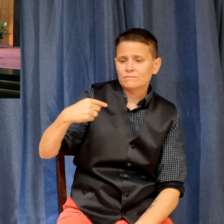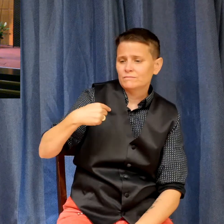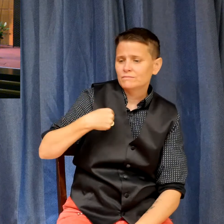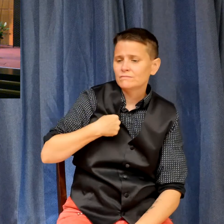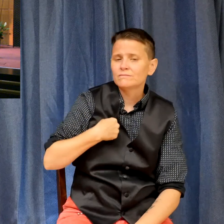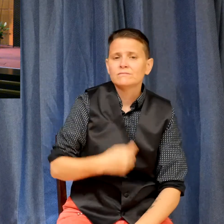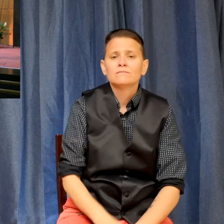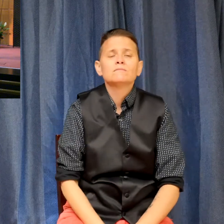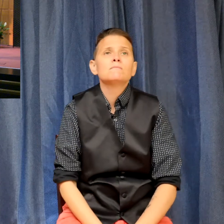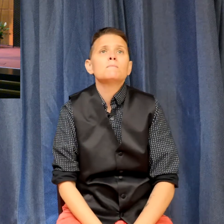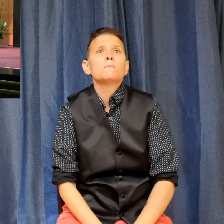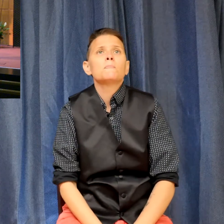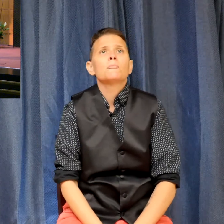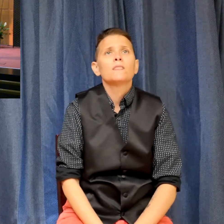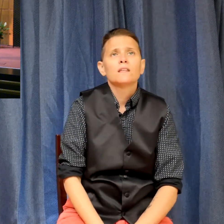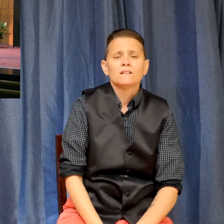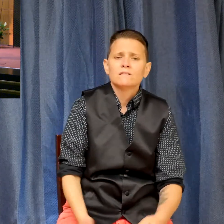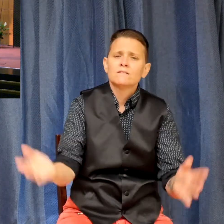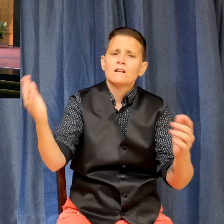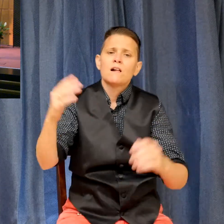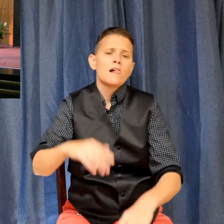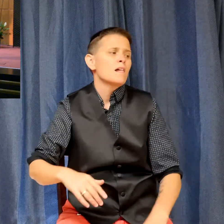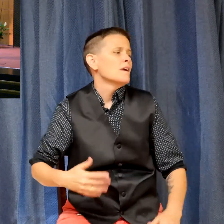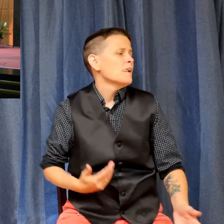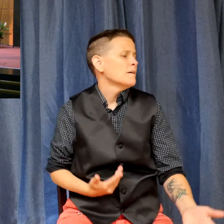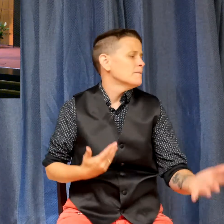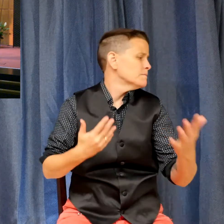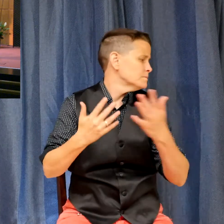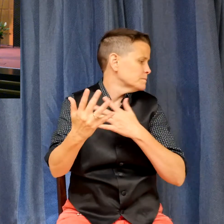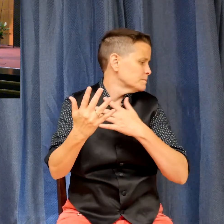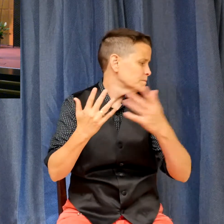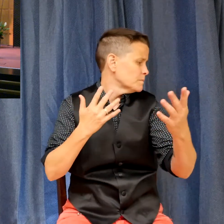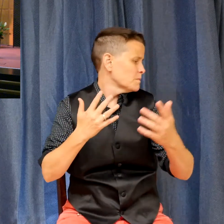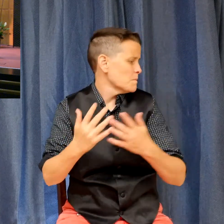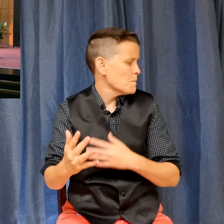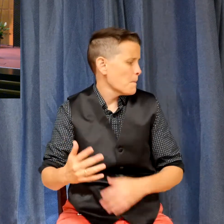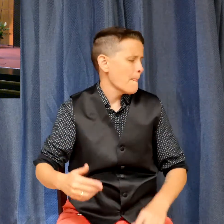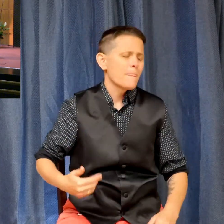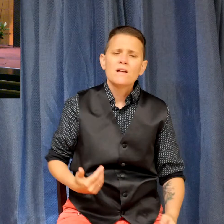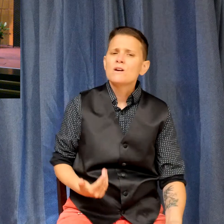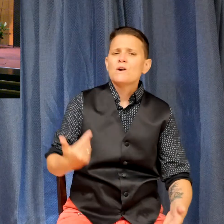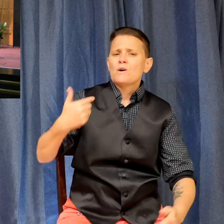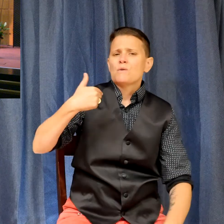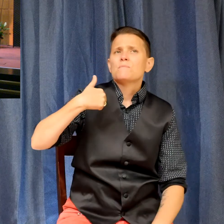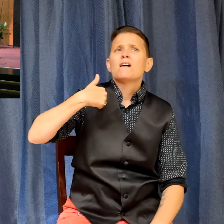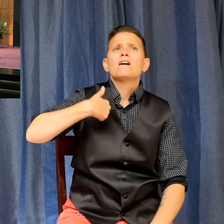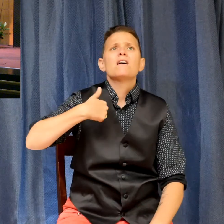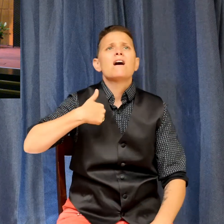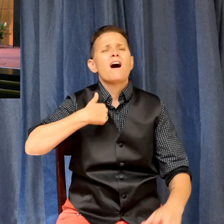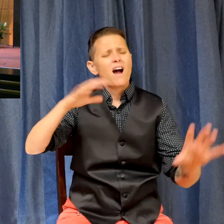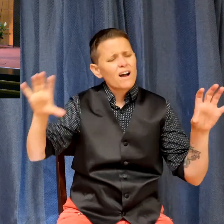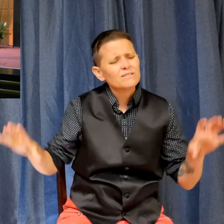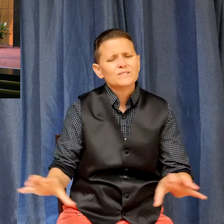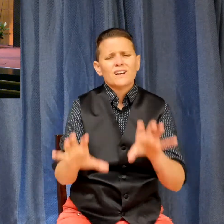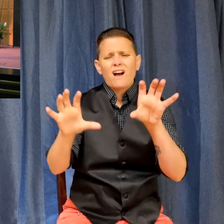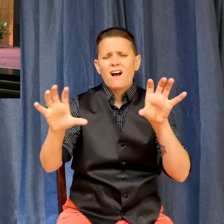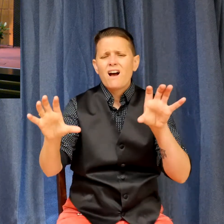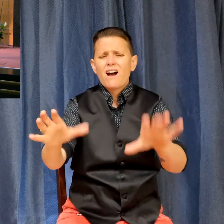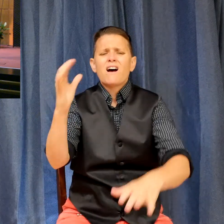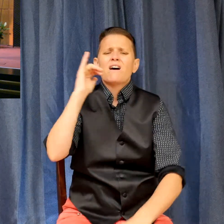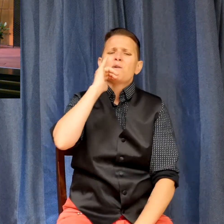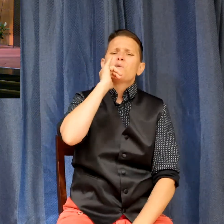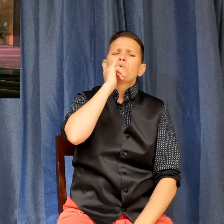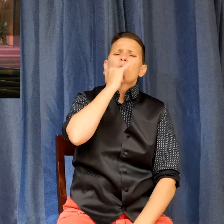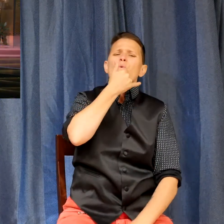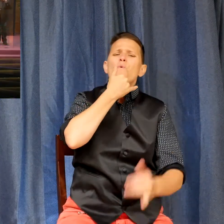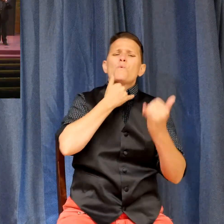looking out for me. Oh, In spite of all I've